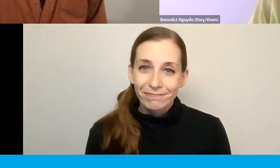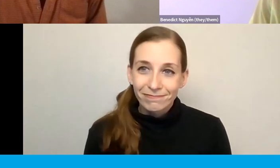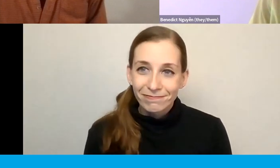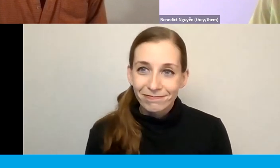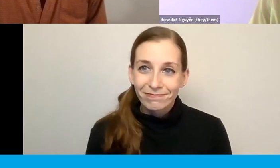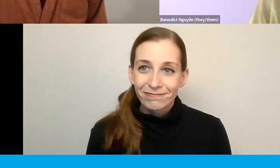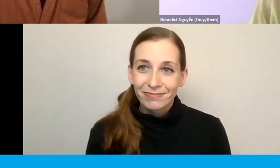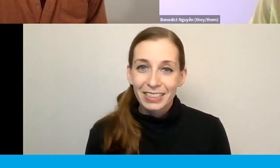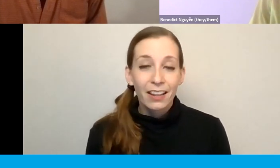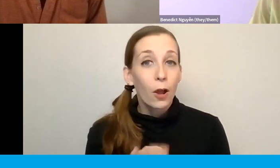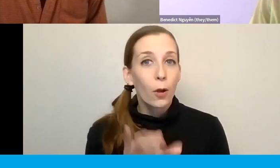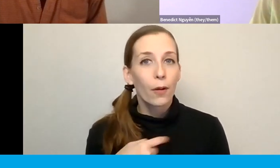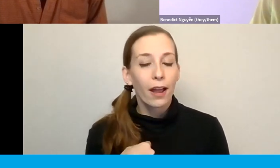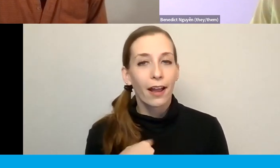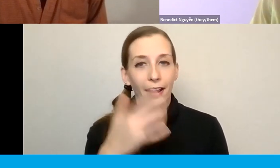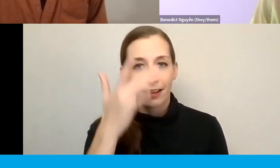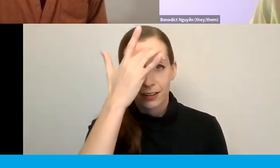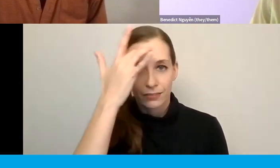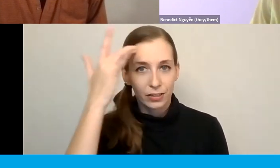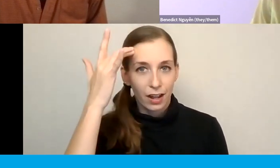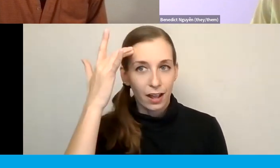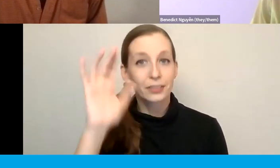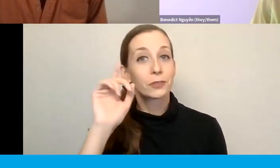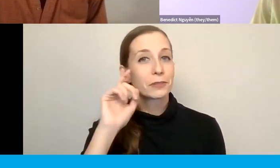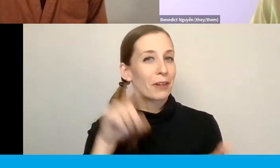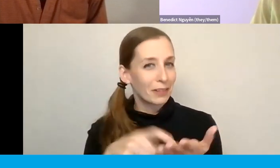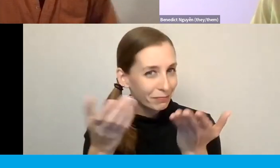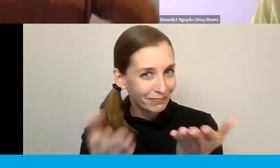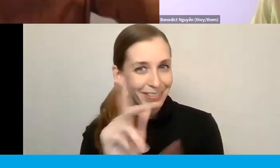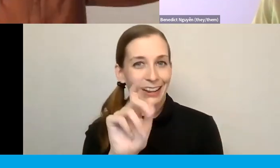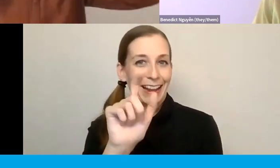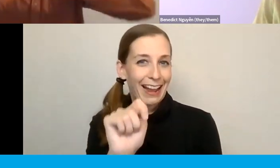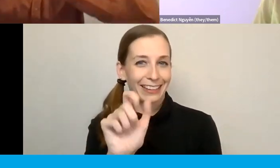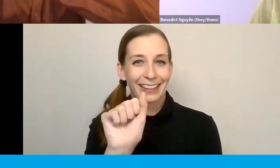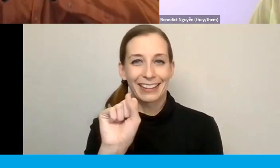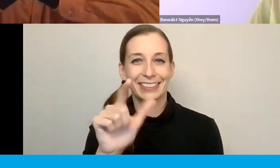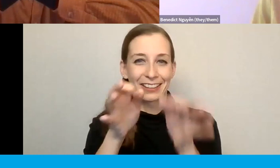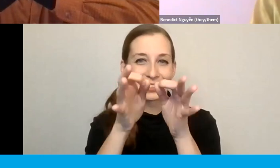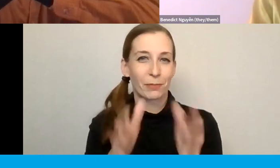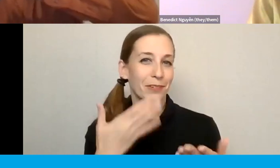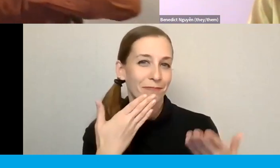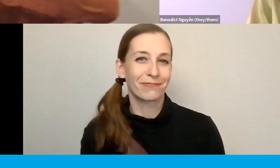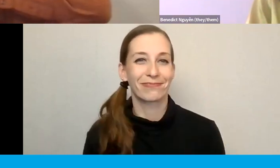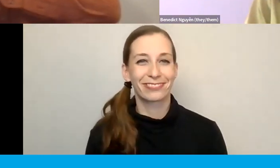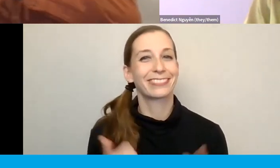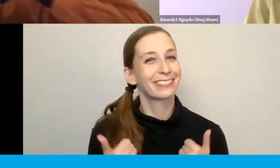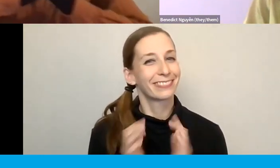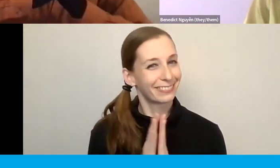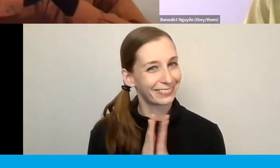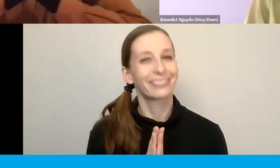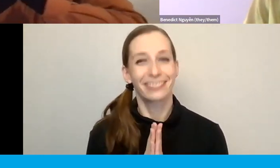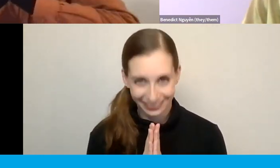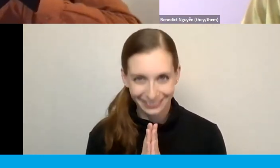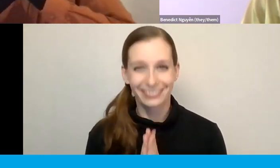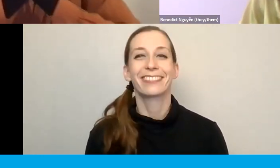Speaking of, forgot to acknowledge, thank Kat Cordona, our ASL interpreter, who's also on your screen. Thank you so much